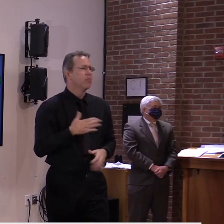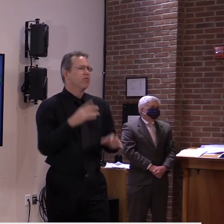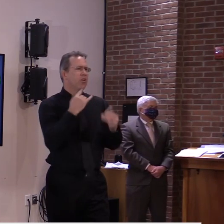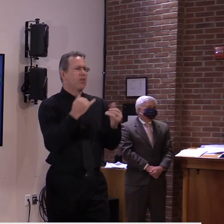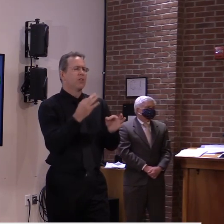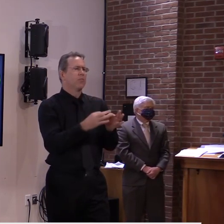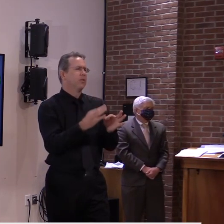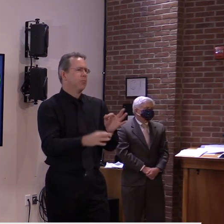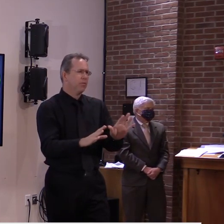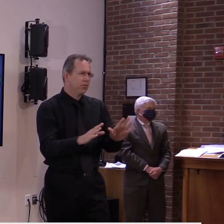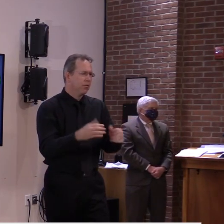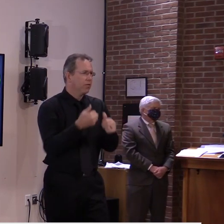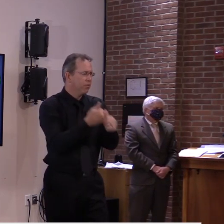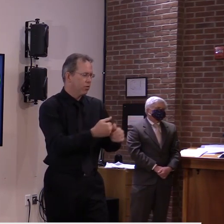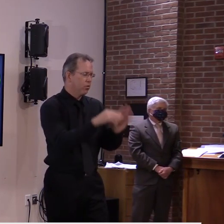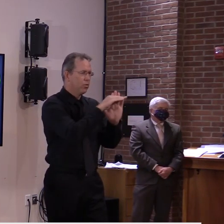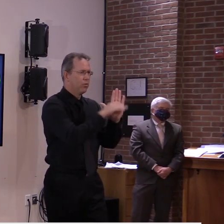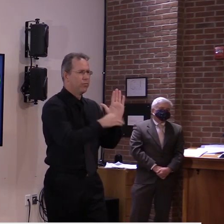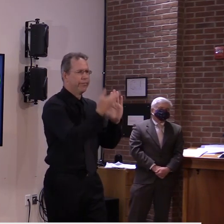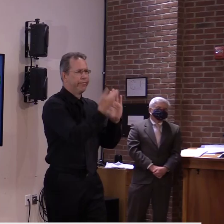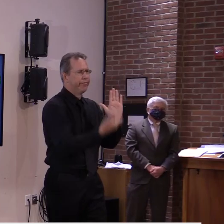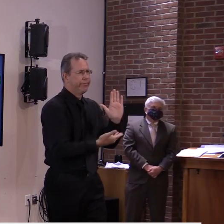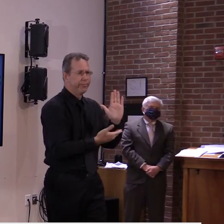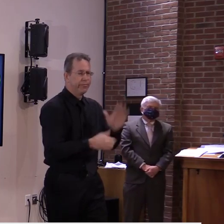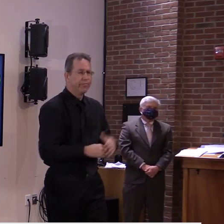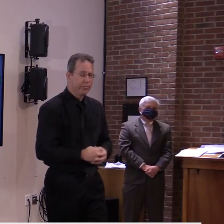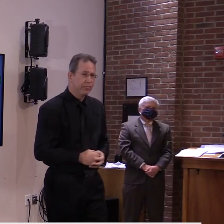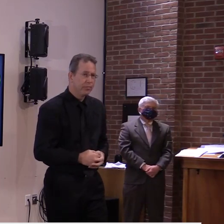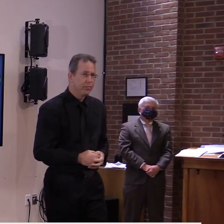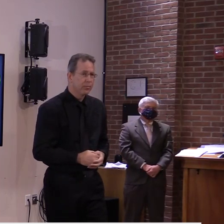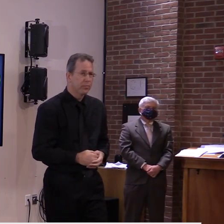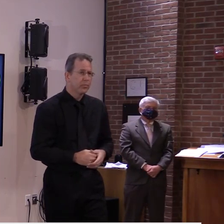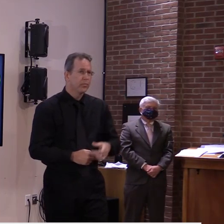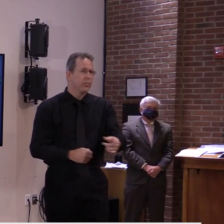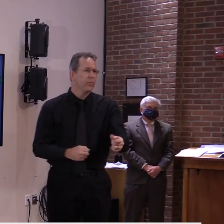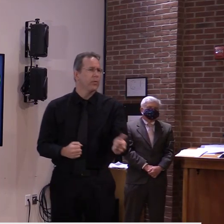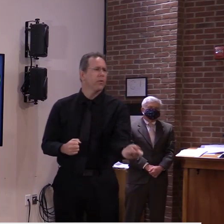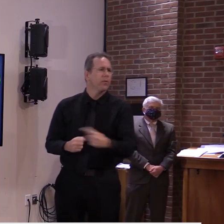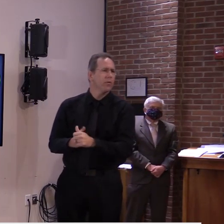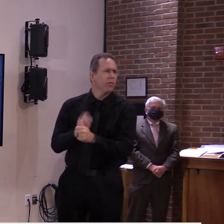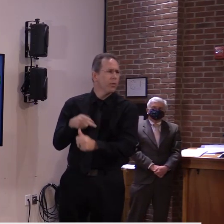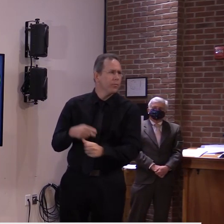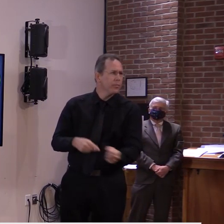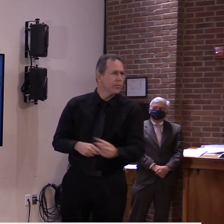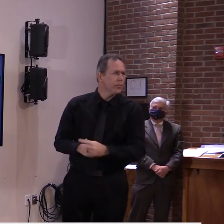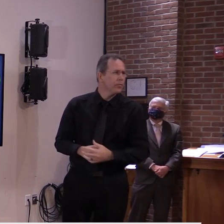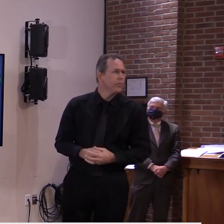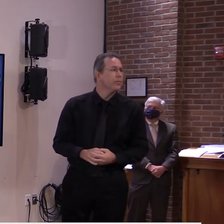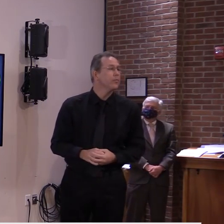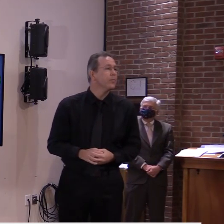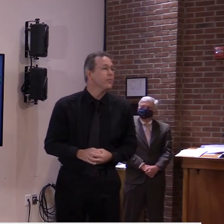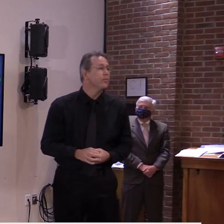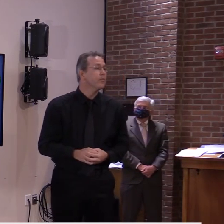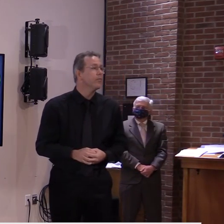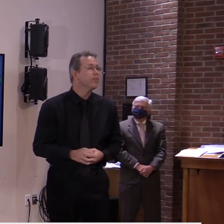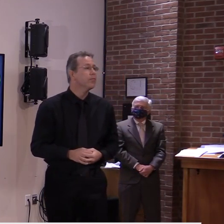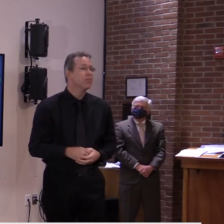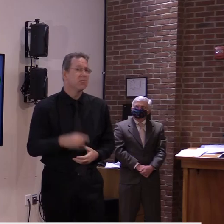be extremely helpful. So very much like the doctors with telehealth, maybe we should be doing tele-Santa, I don't know.